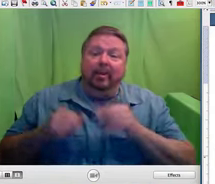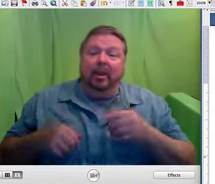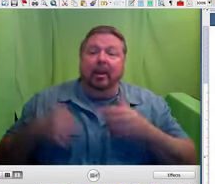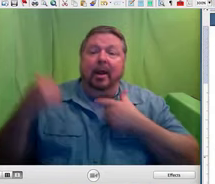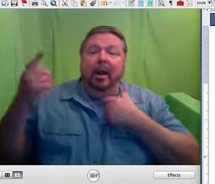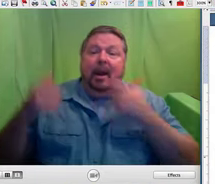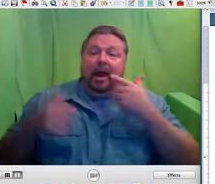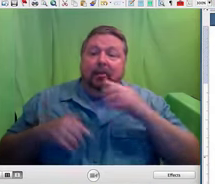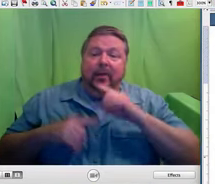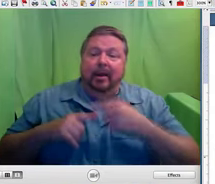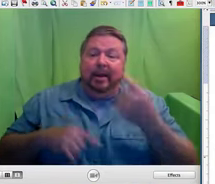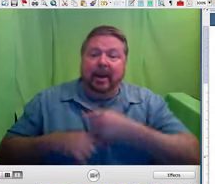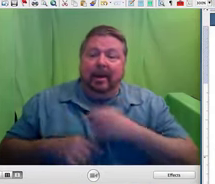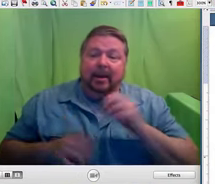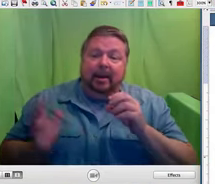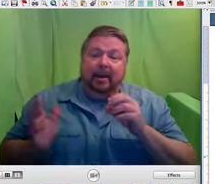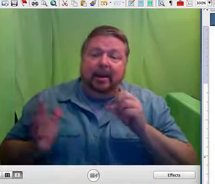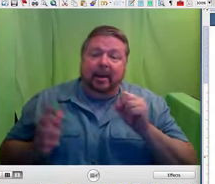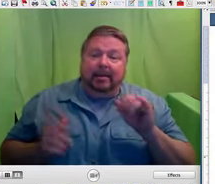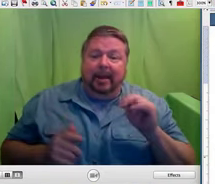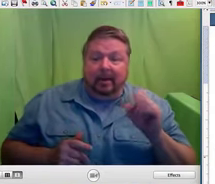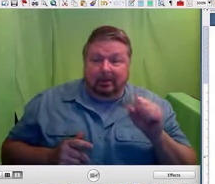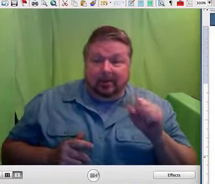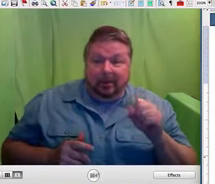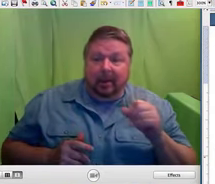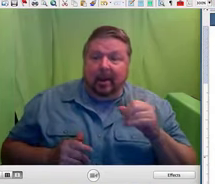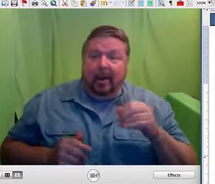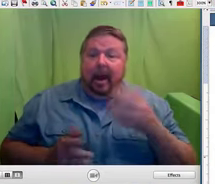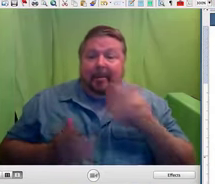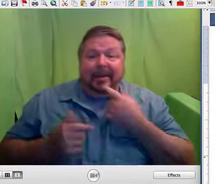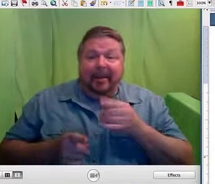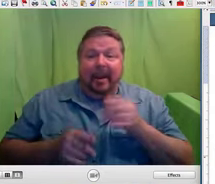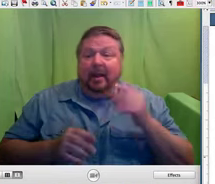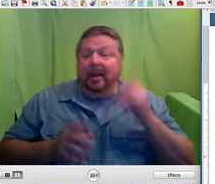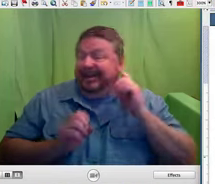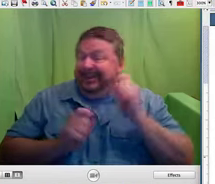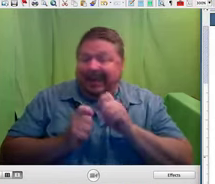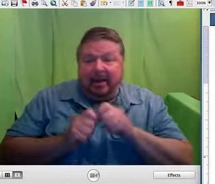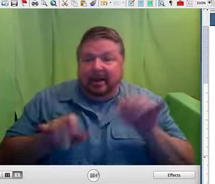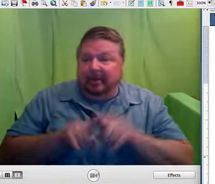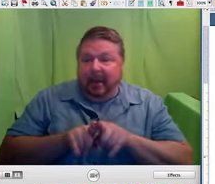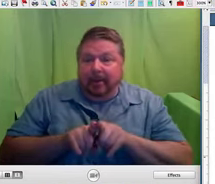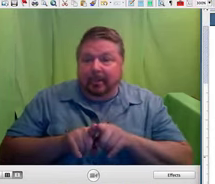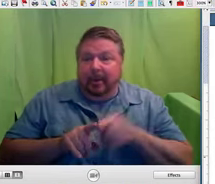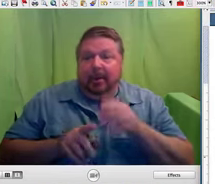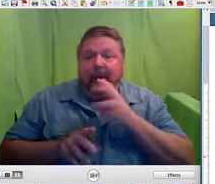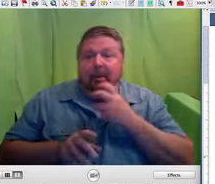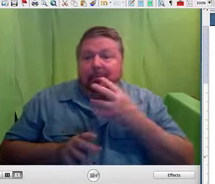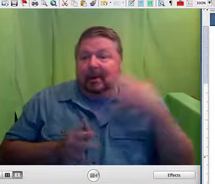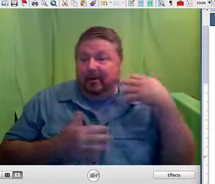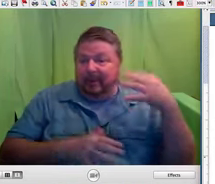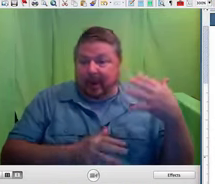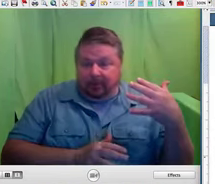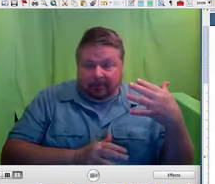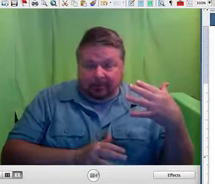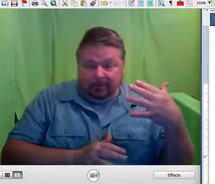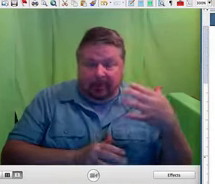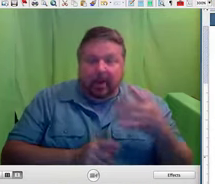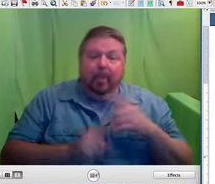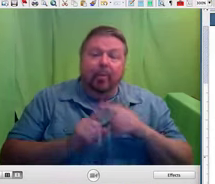about the Latter-day Saints, I might say exactly the same speech